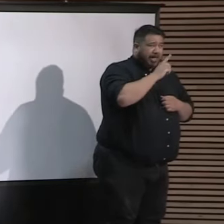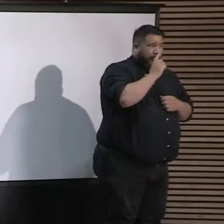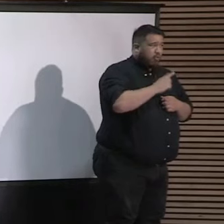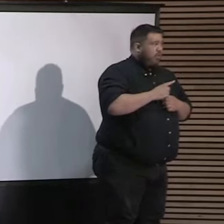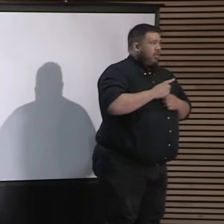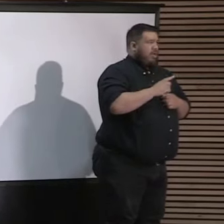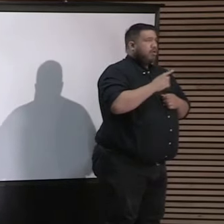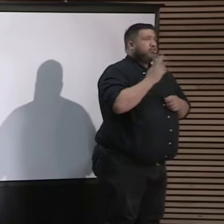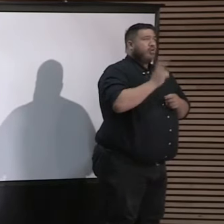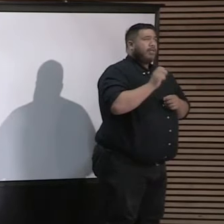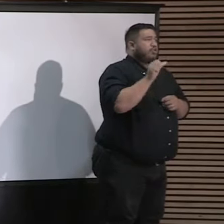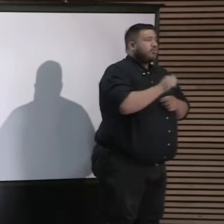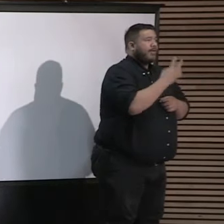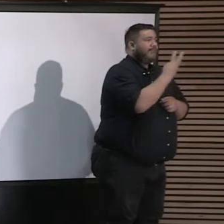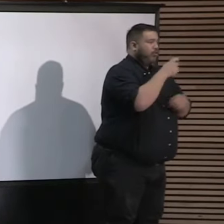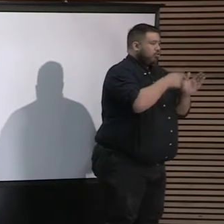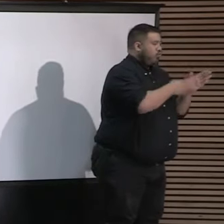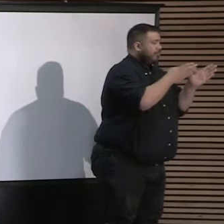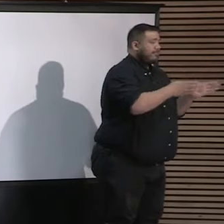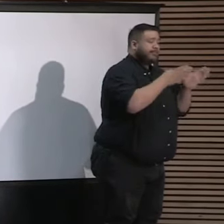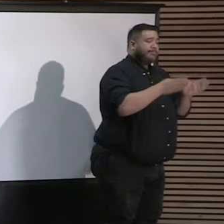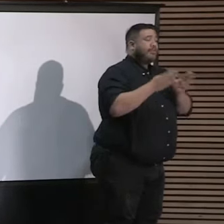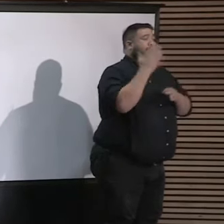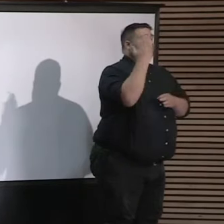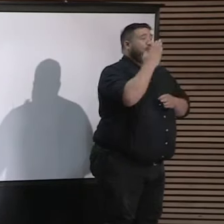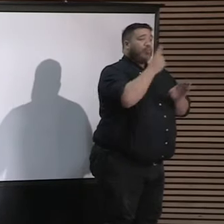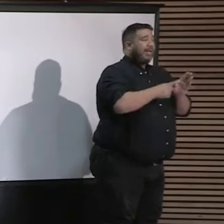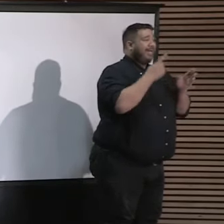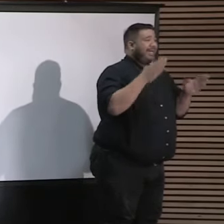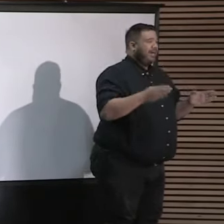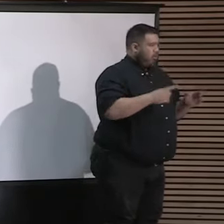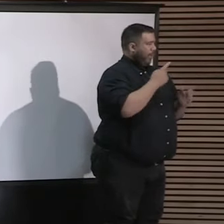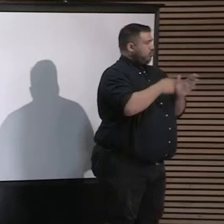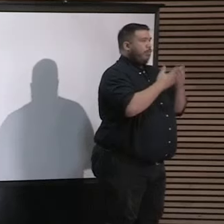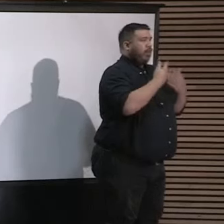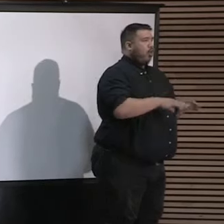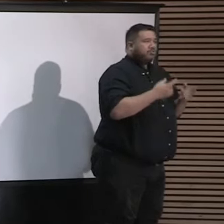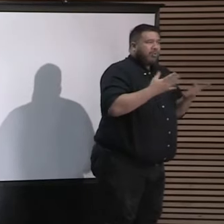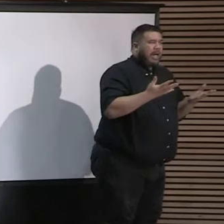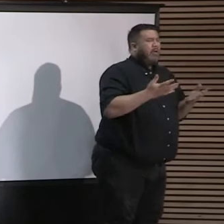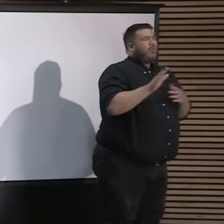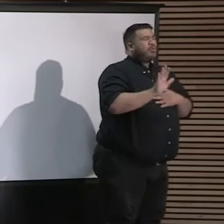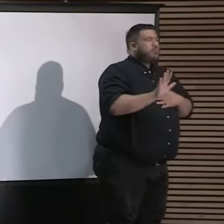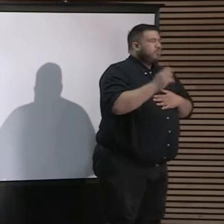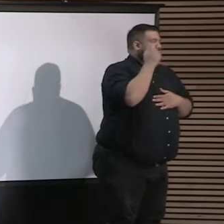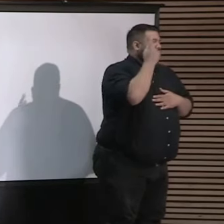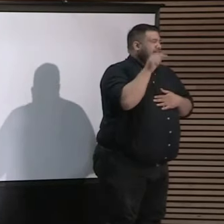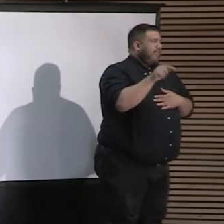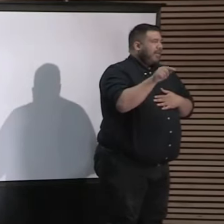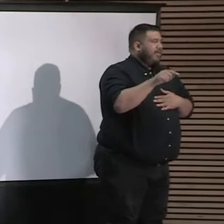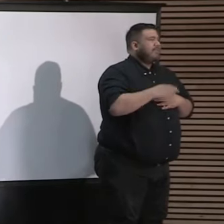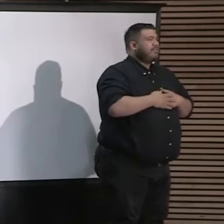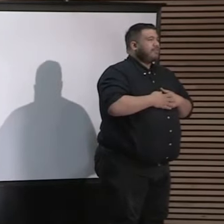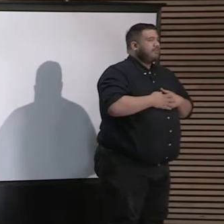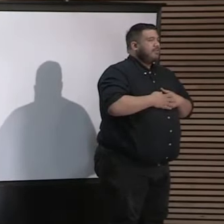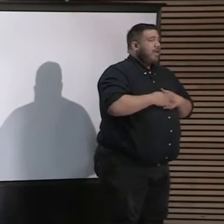So we're trying to be as accommodating as we can, whilst not doing anything that treats young students and schools differently to